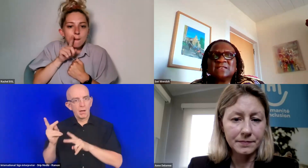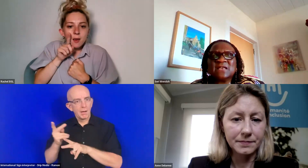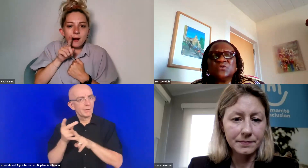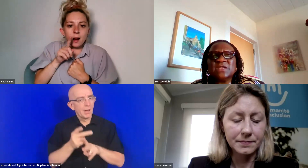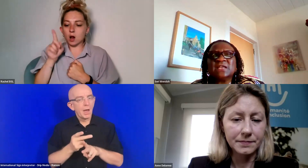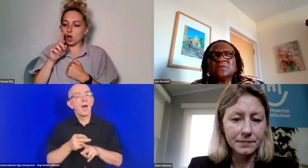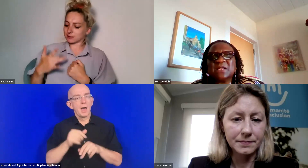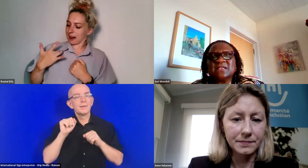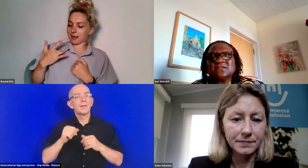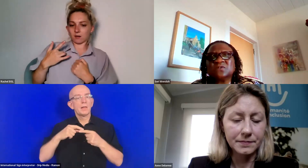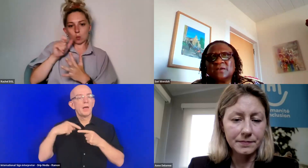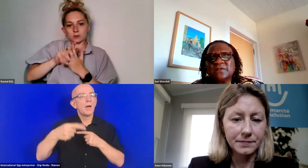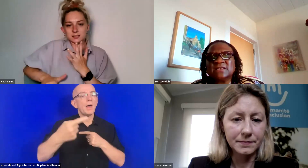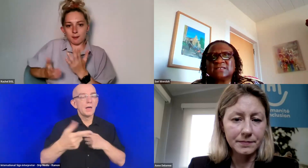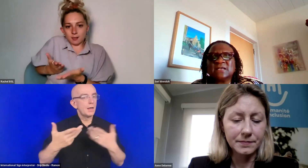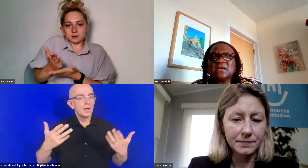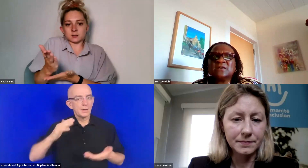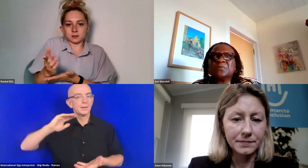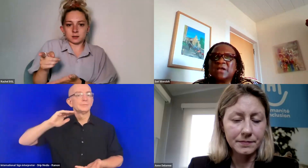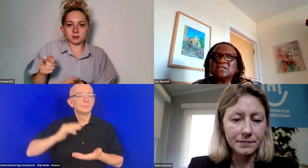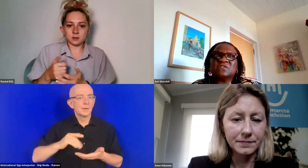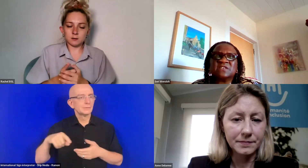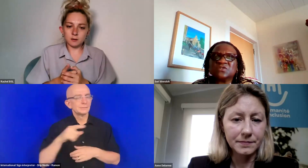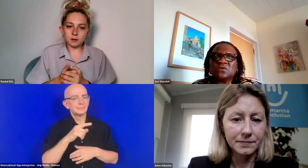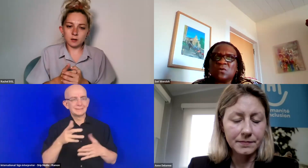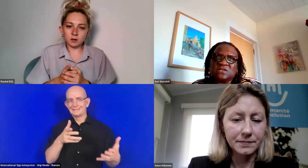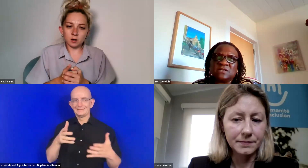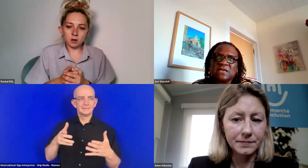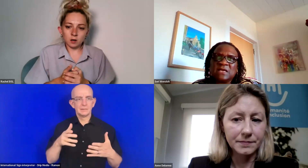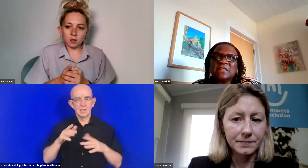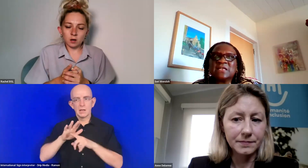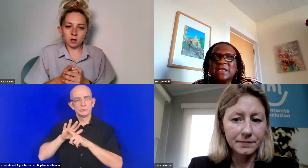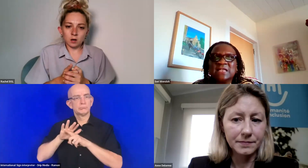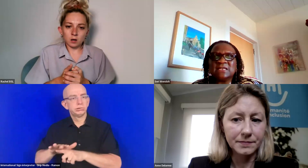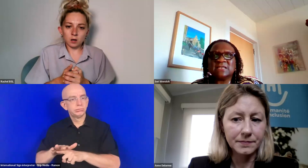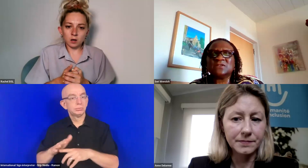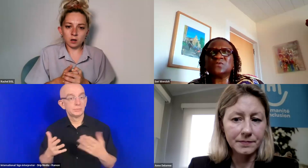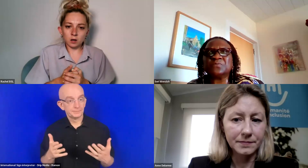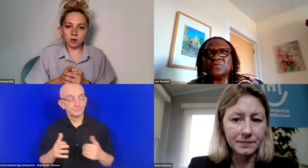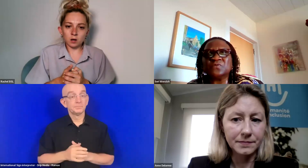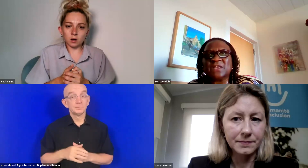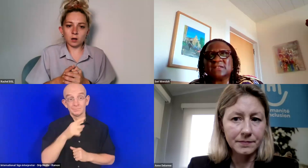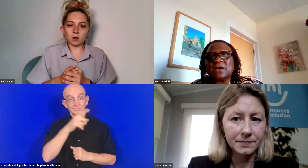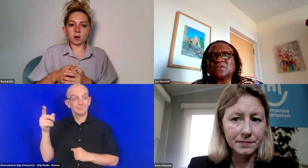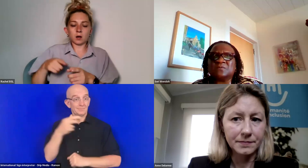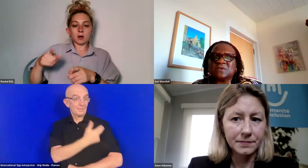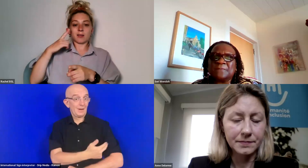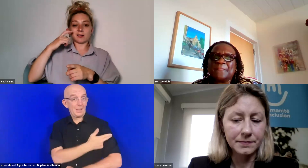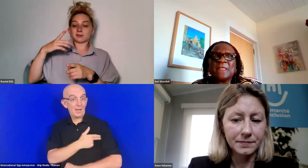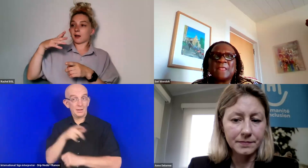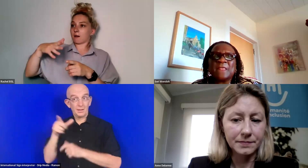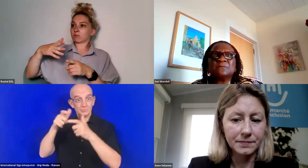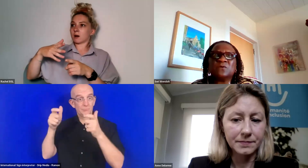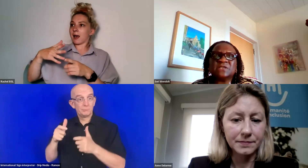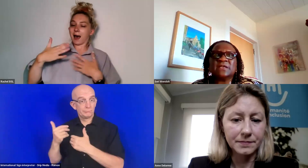Health providers are uniquely placed to address reproductive and sexual coercion that can lead to improved health